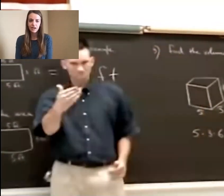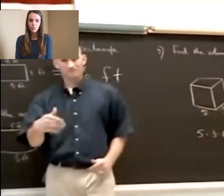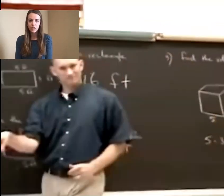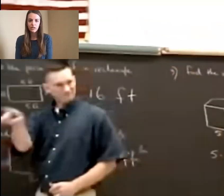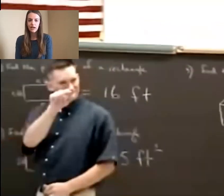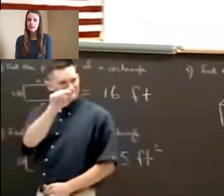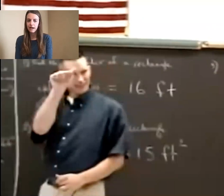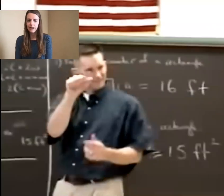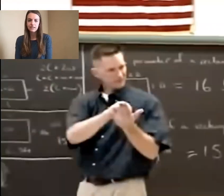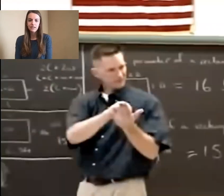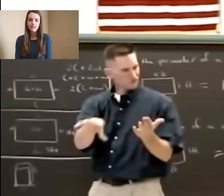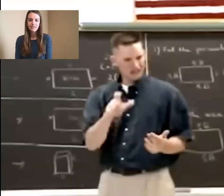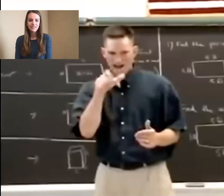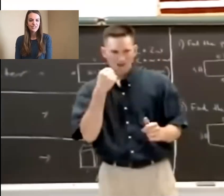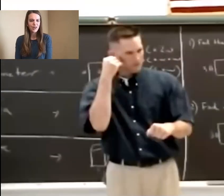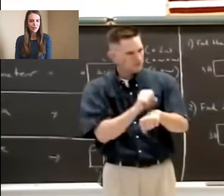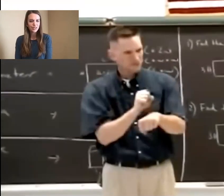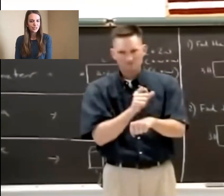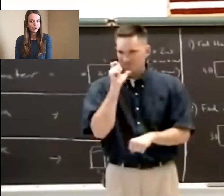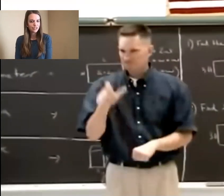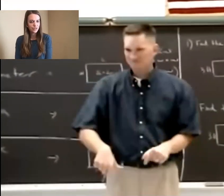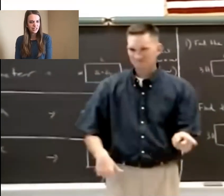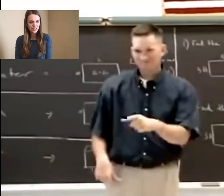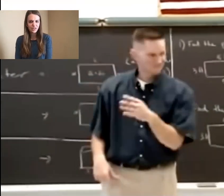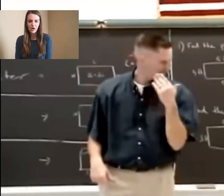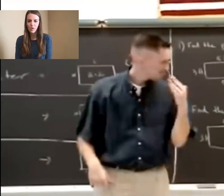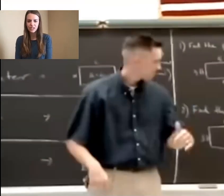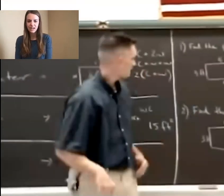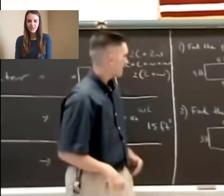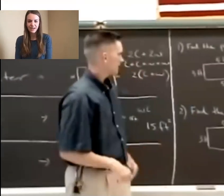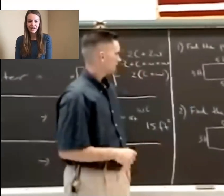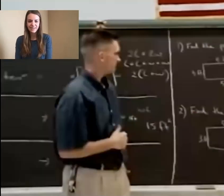length, width, and height. Good job, you're such smart students. You don't need homework tonight, right?